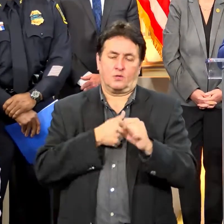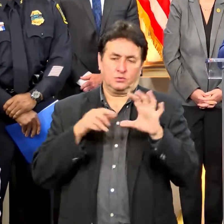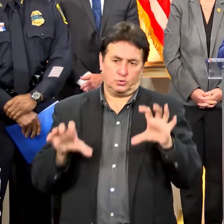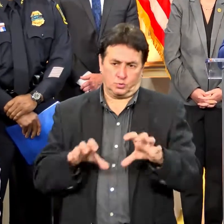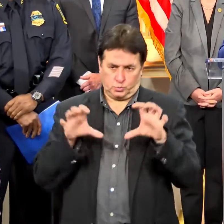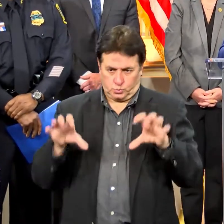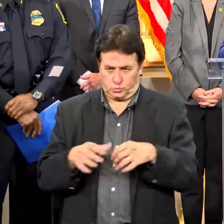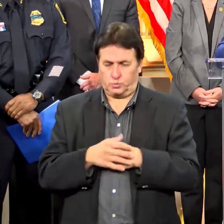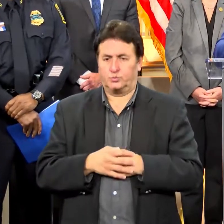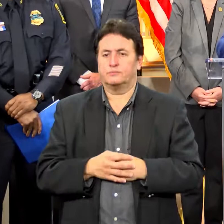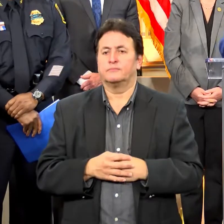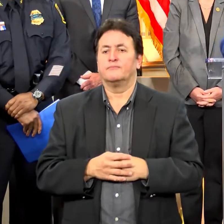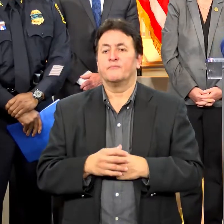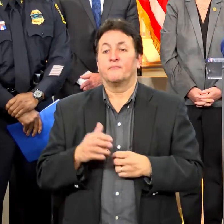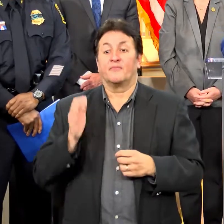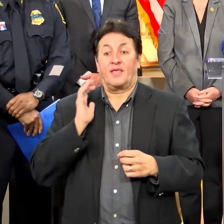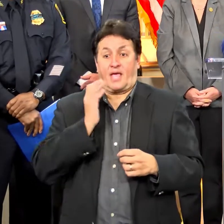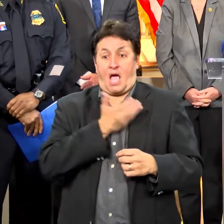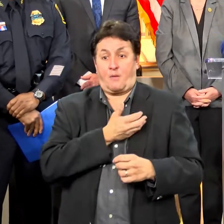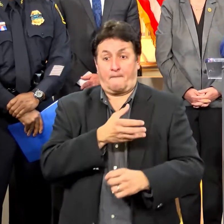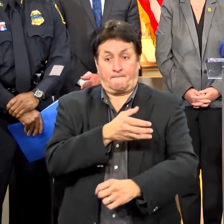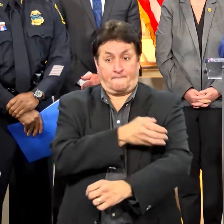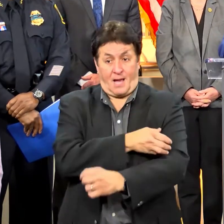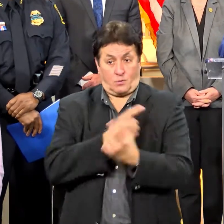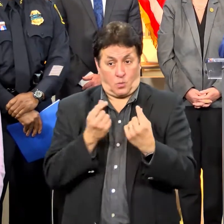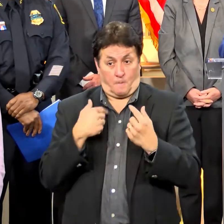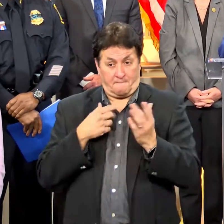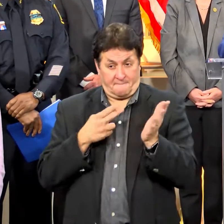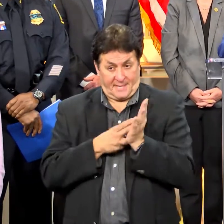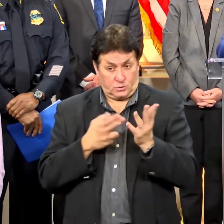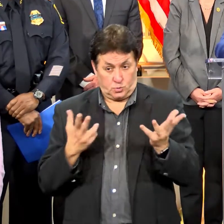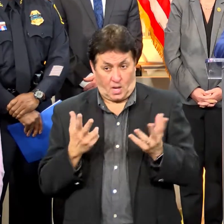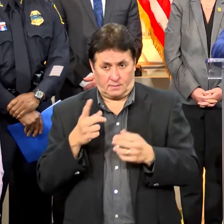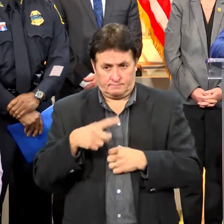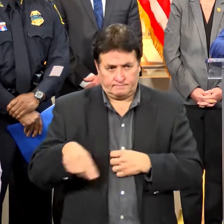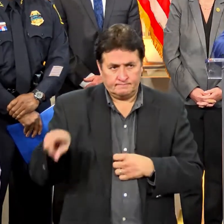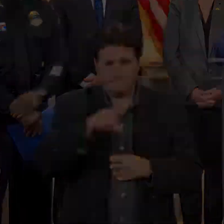our power to make sure that you have a safe place in which to live and play.